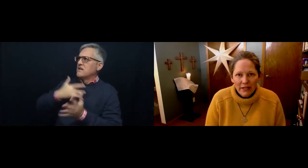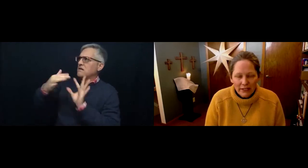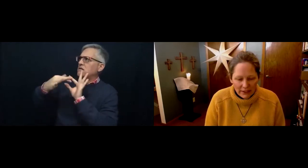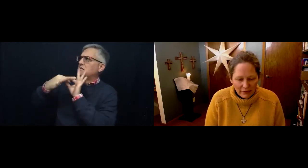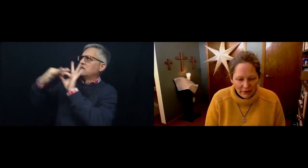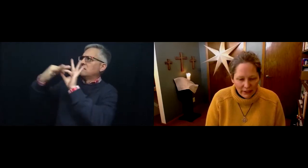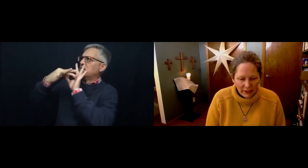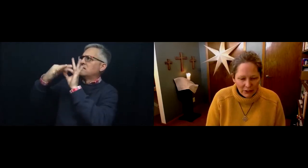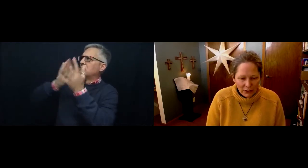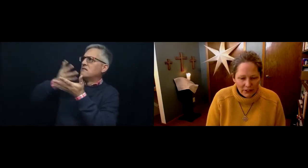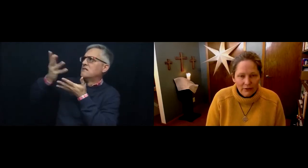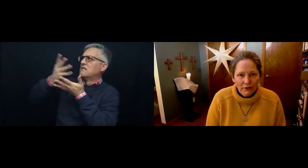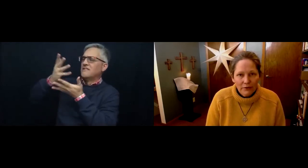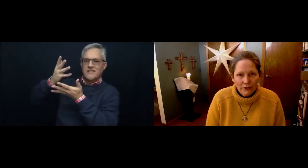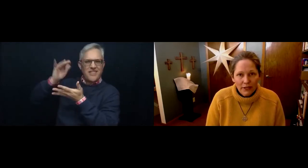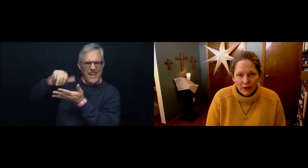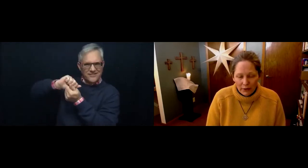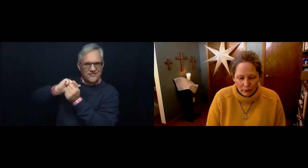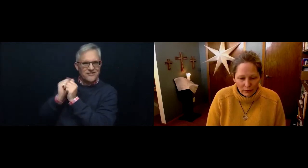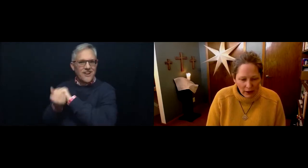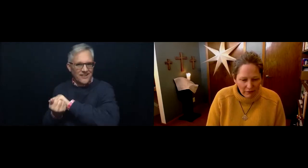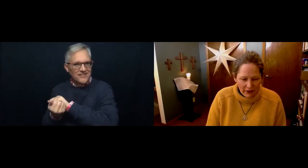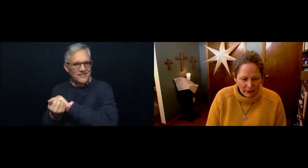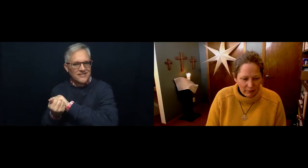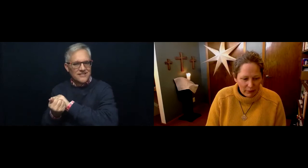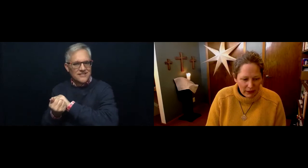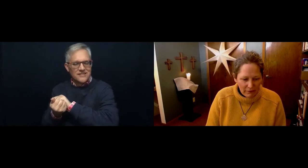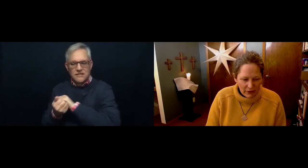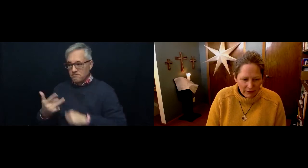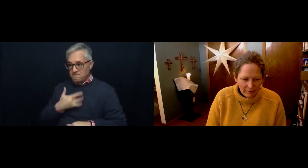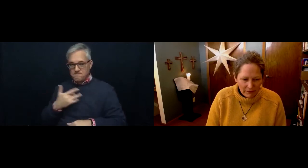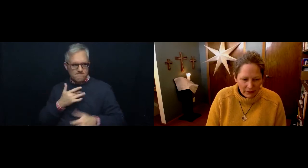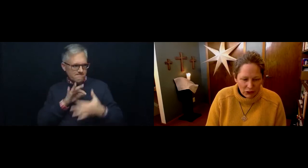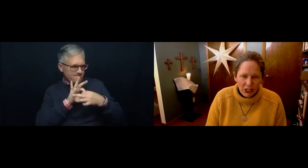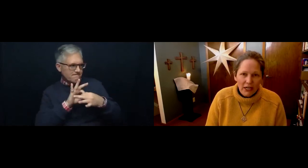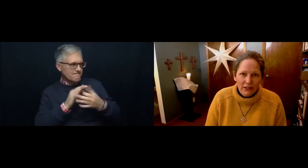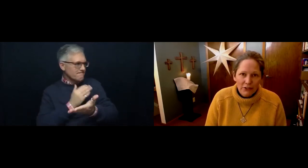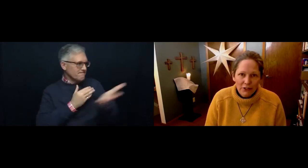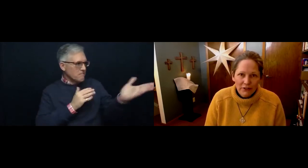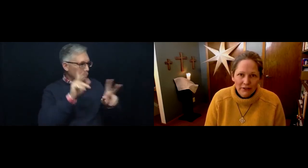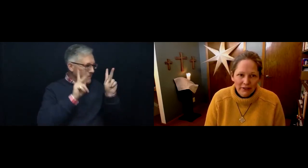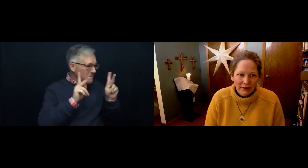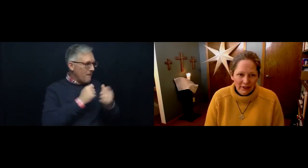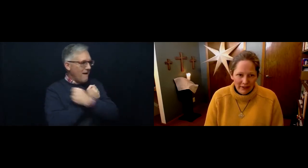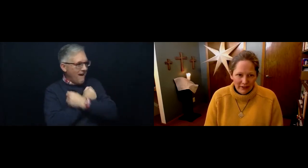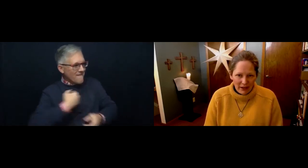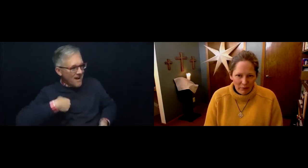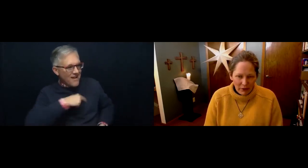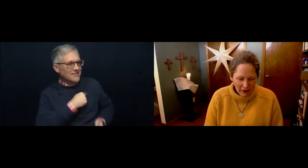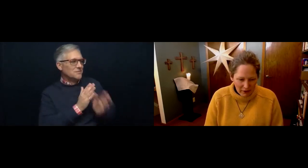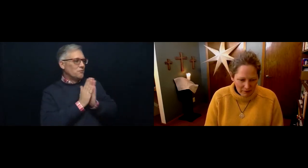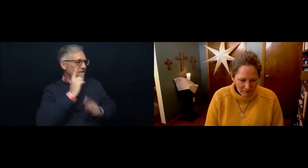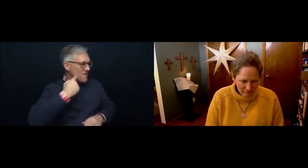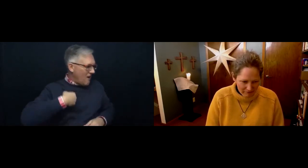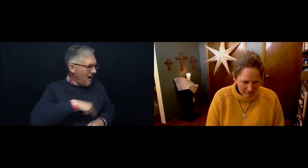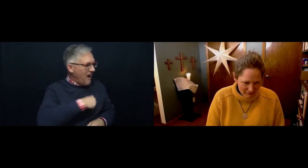Their sense of their connection to those who love them and pray for them changed in that